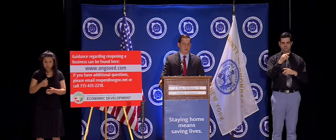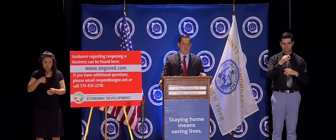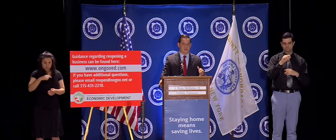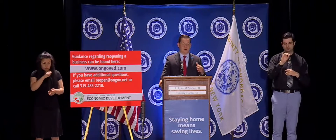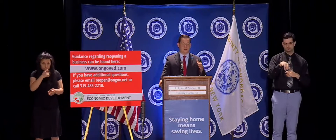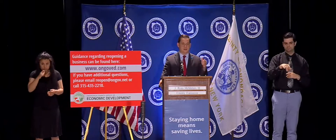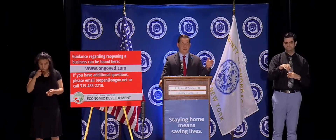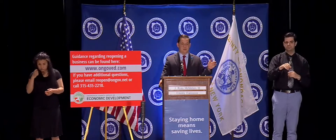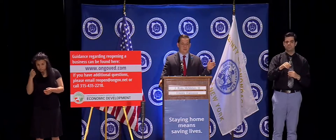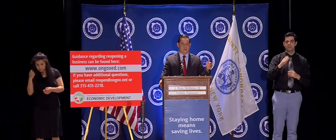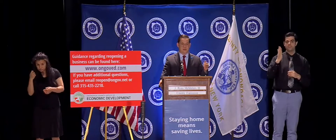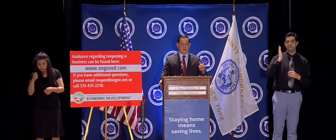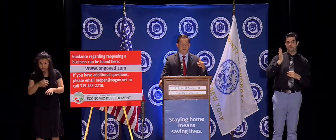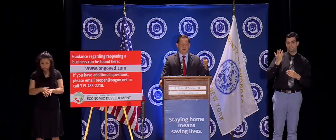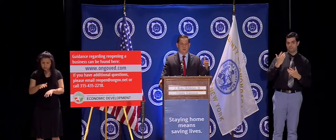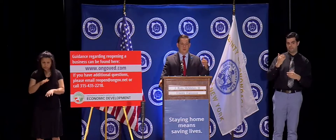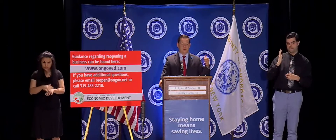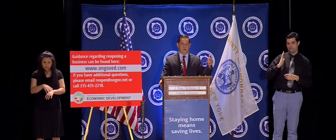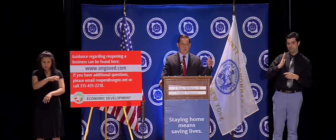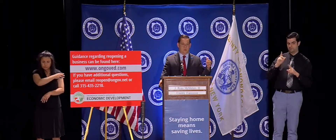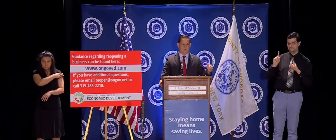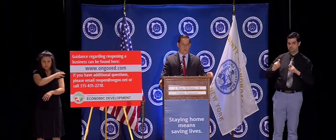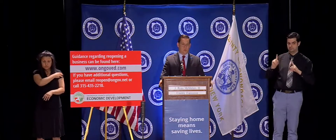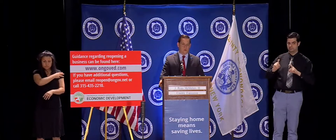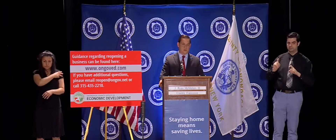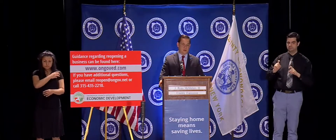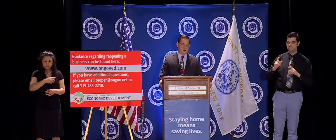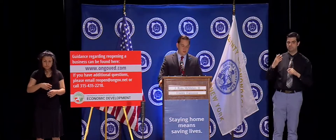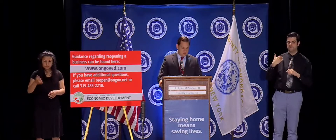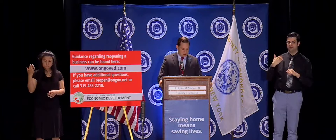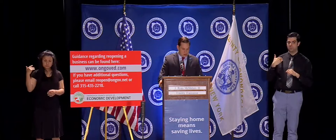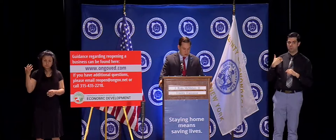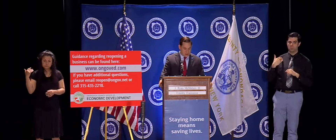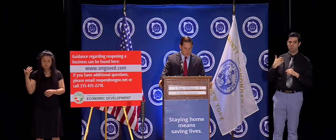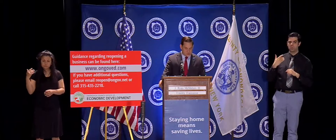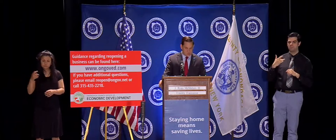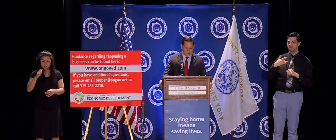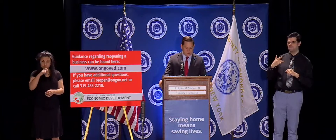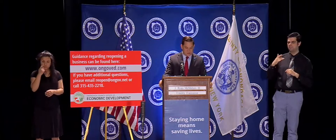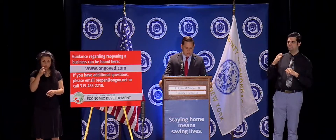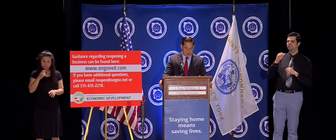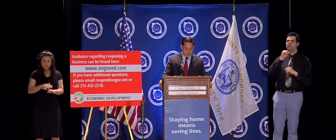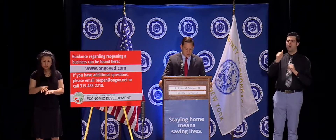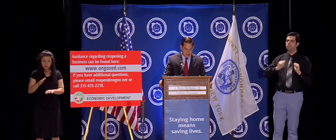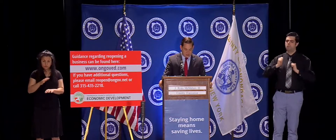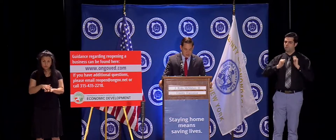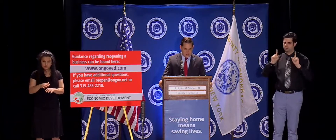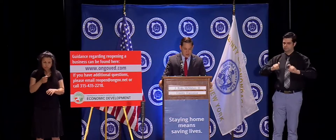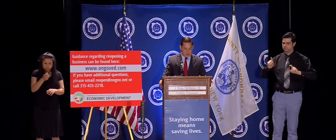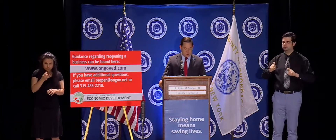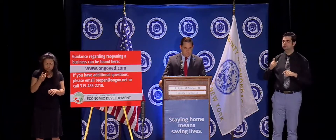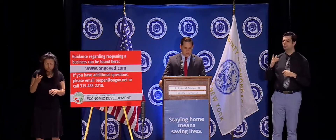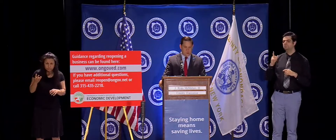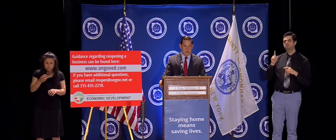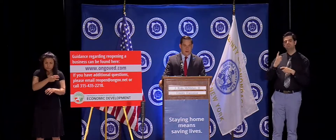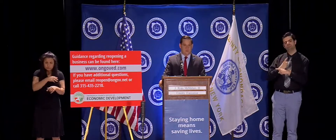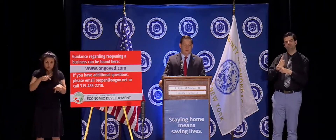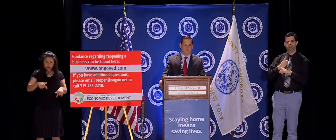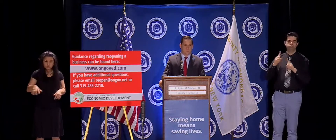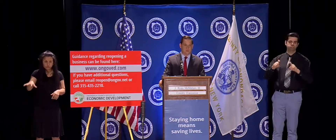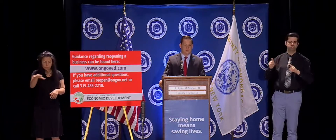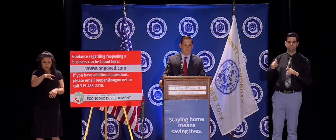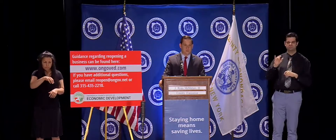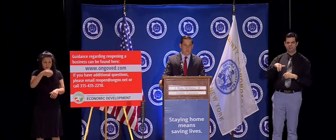our infection rates 8%, 8.2%, 8.4%. Now, since we've been expanding that, the number is going